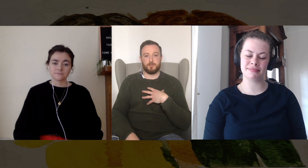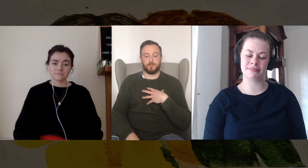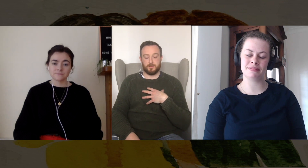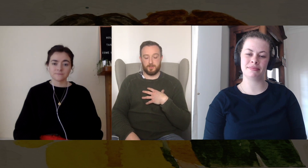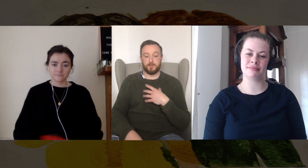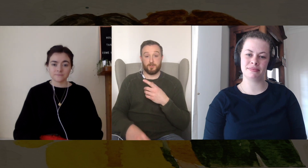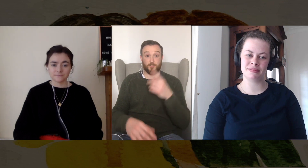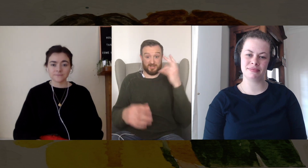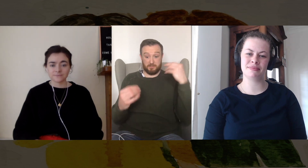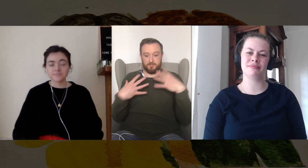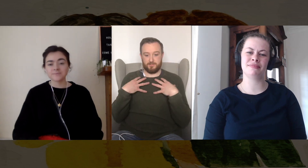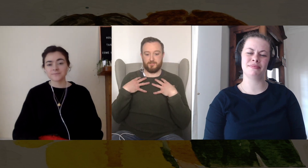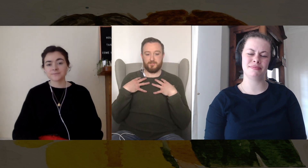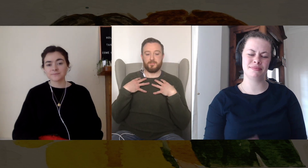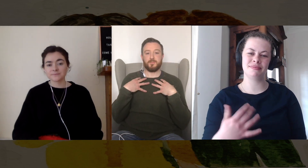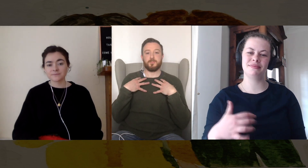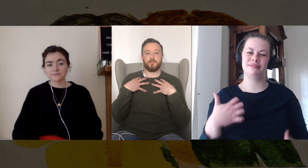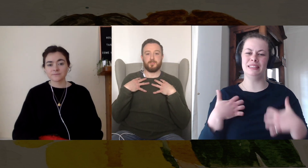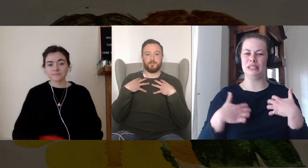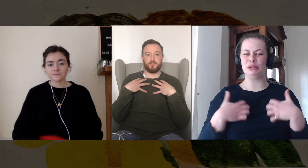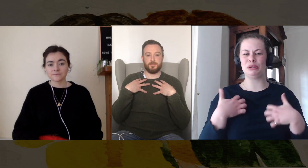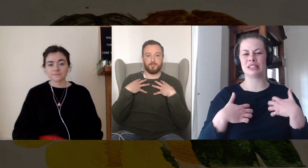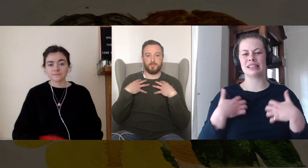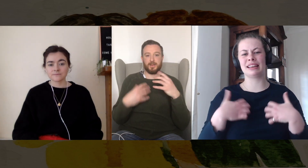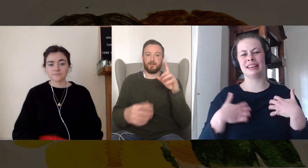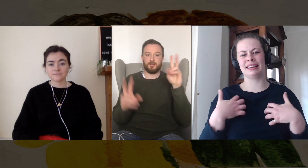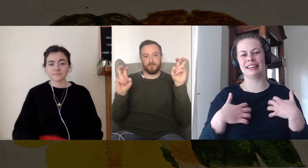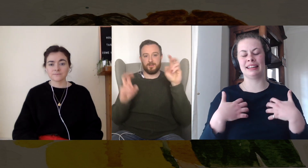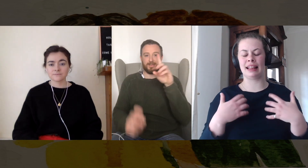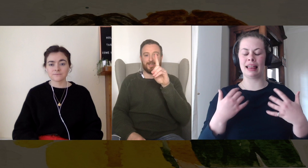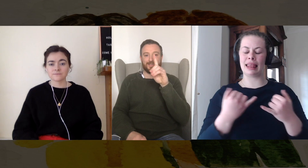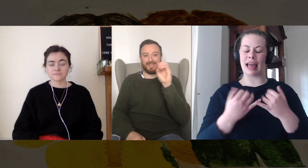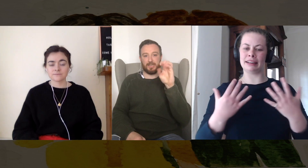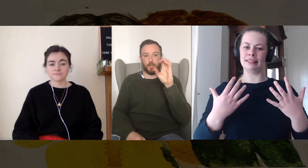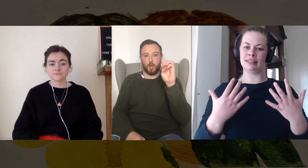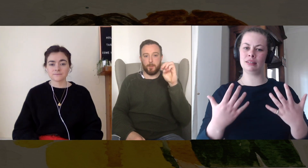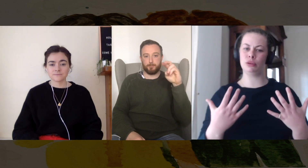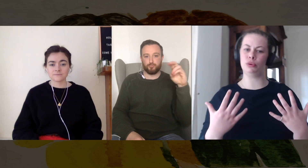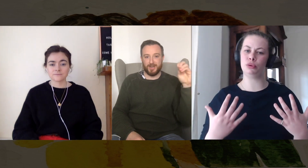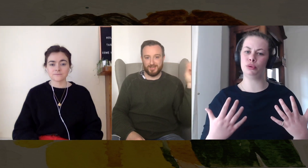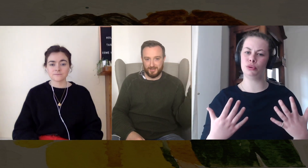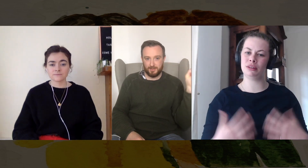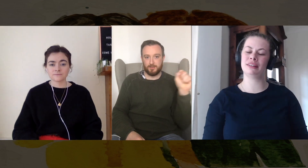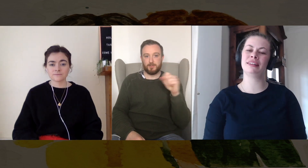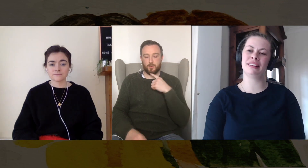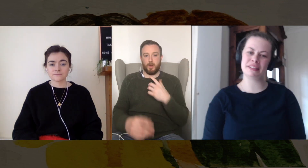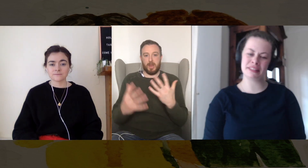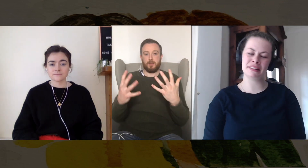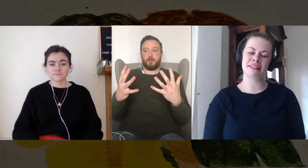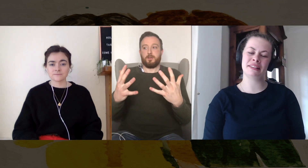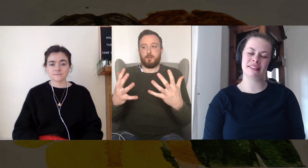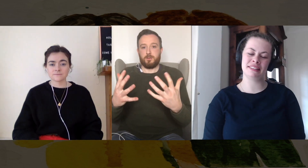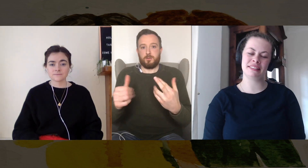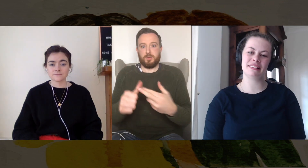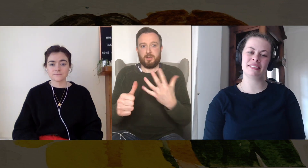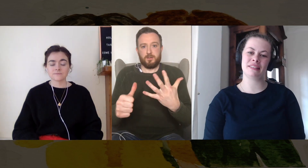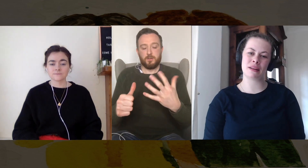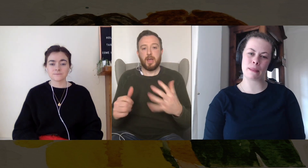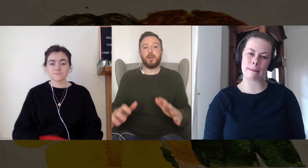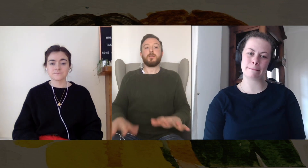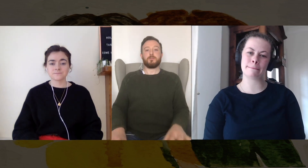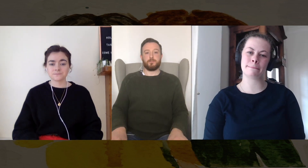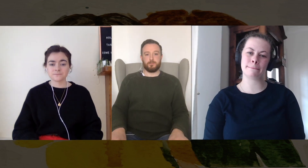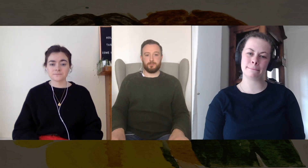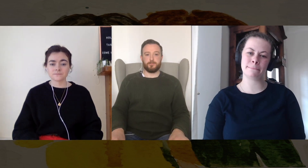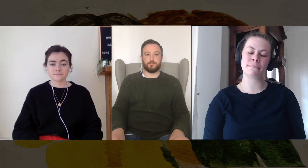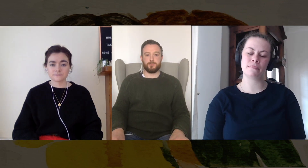monitor team interpreter, I'll also let my I call it like let my skeleton